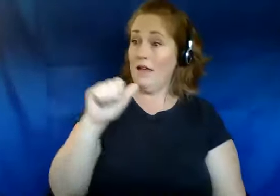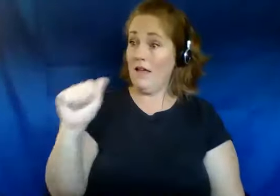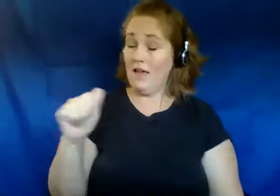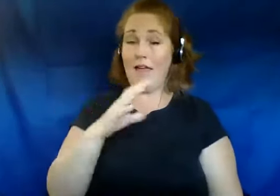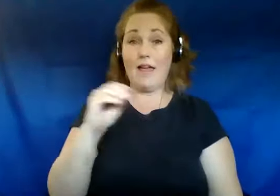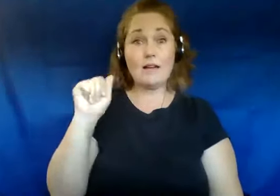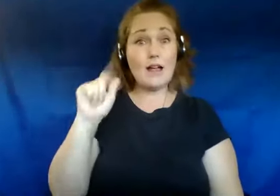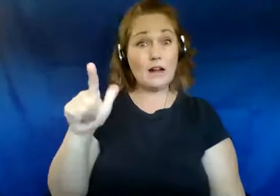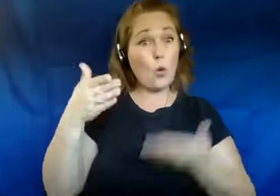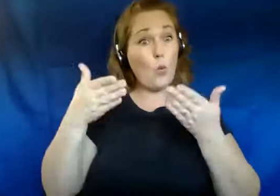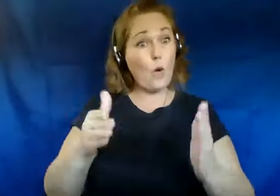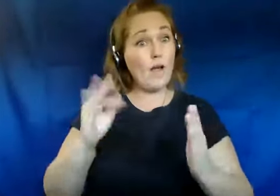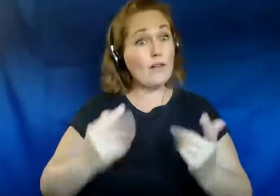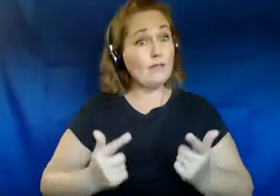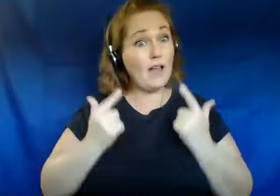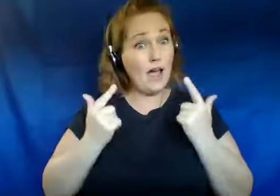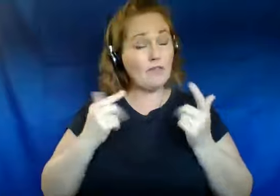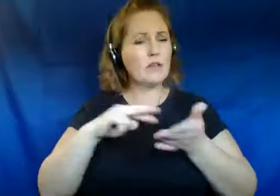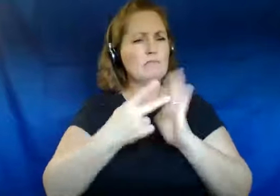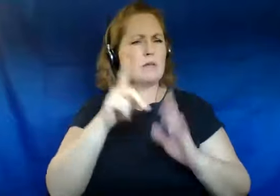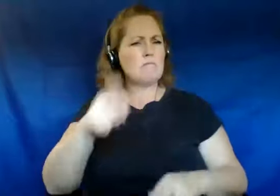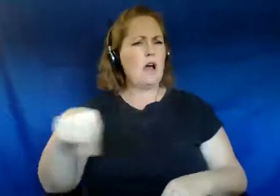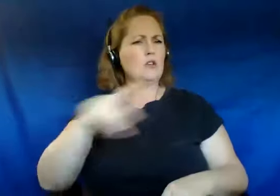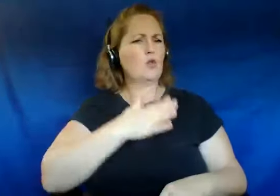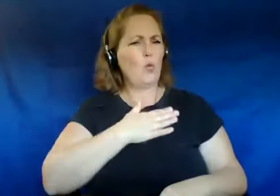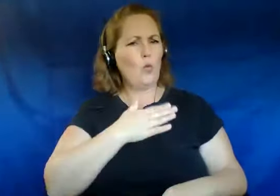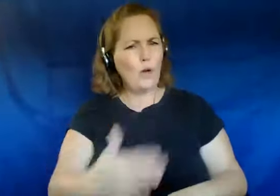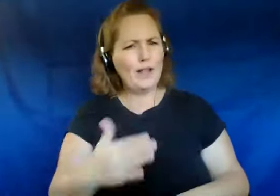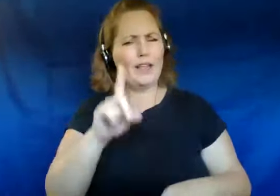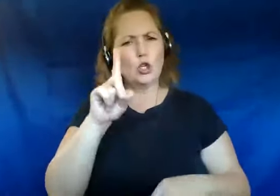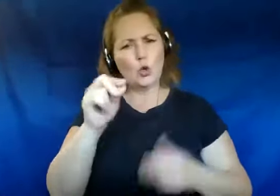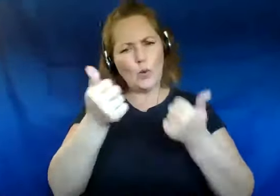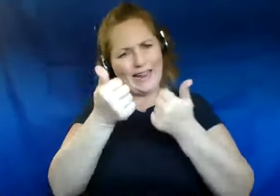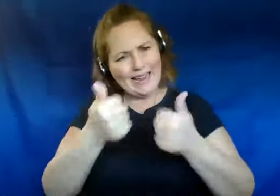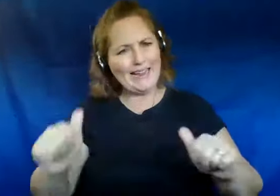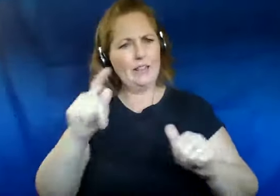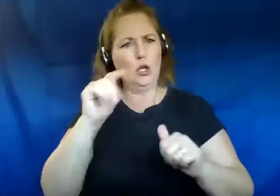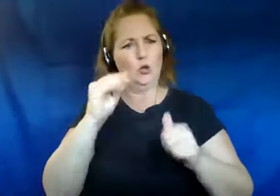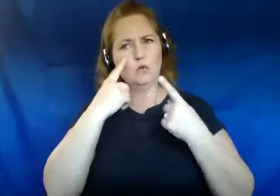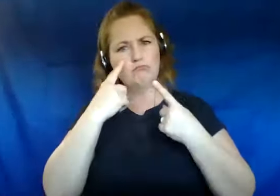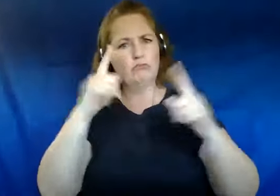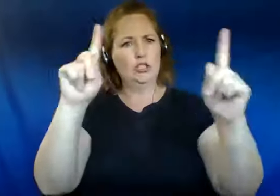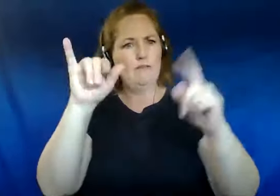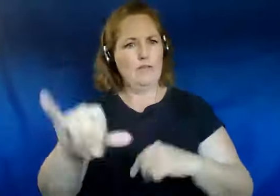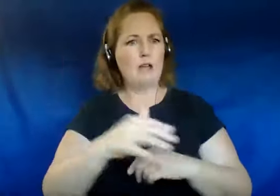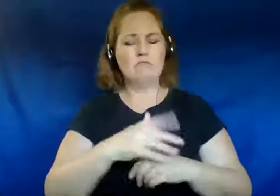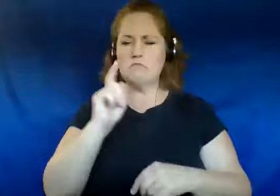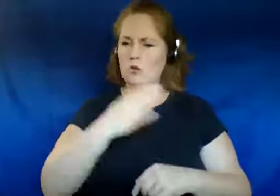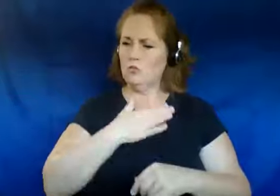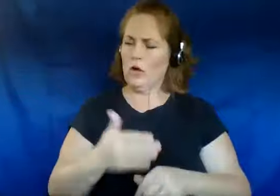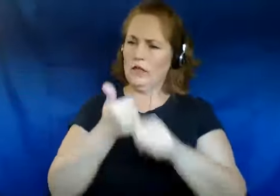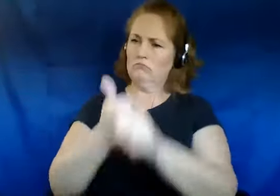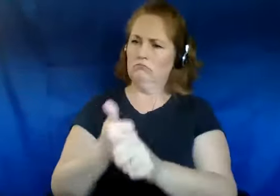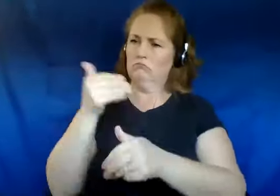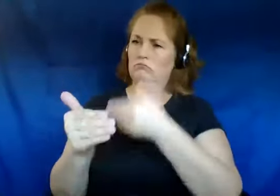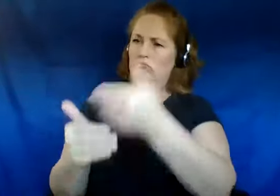life, we must become willing to go to any lengths to get it and be ready to take certain steps to stop ourselves